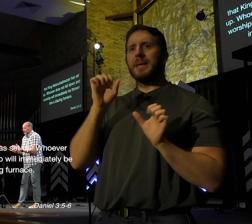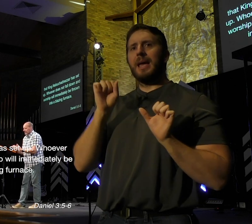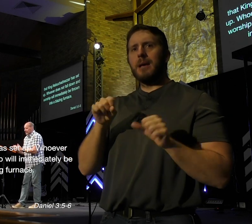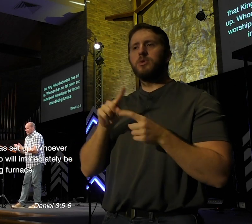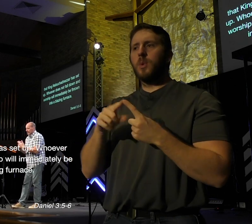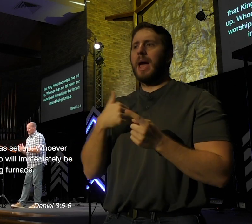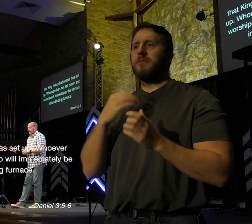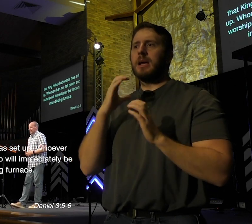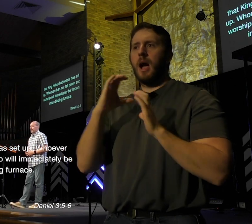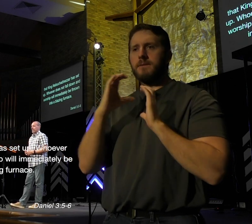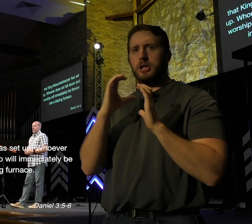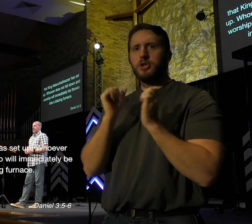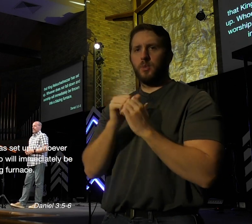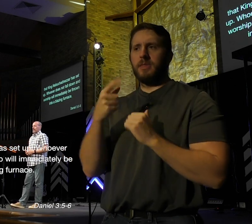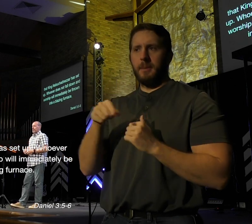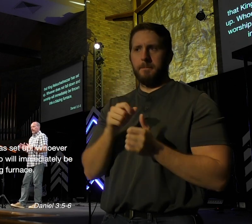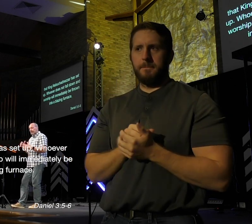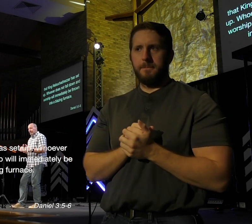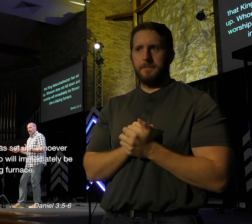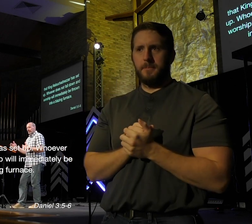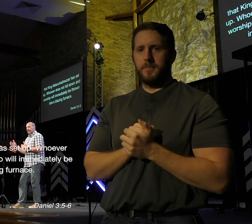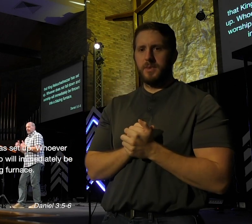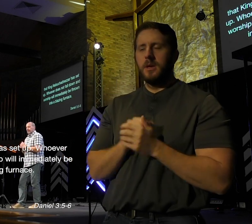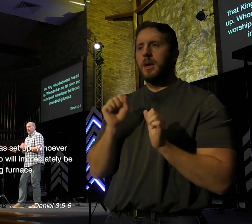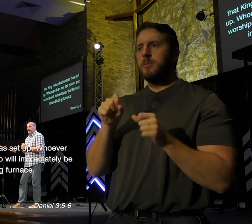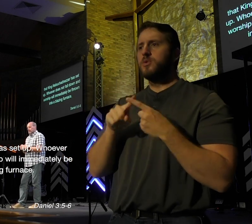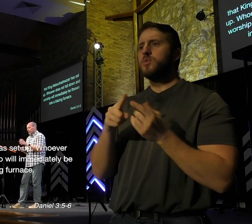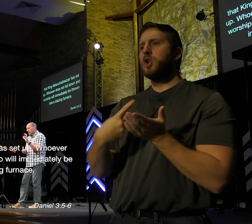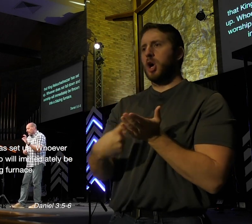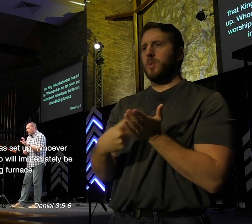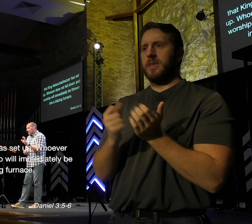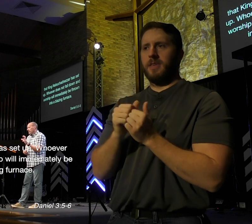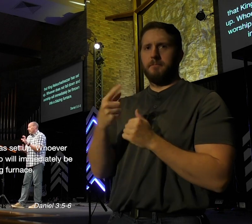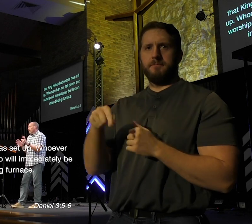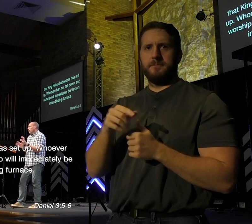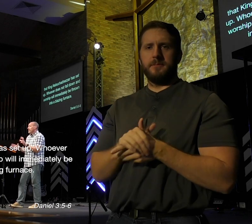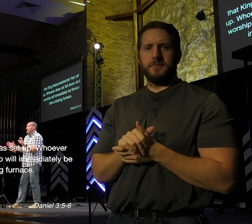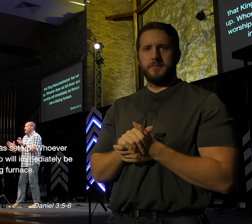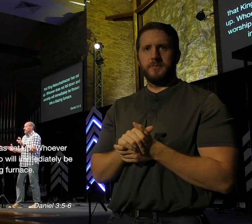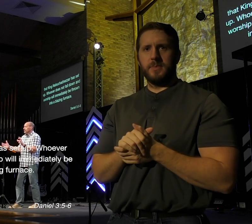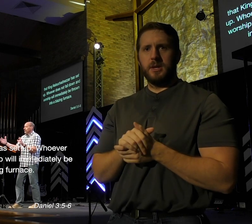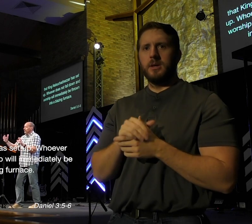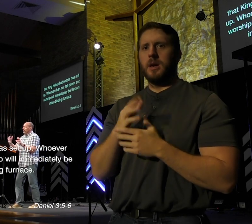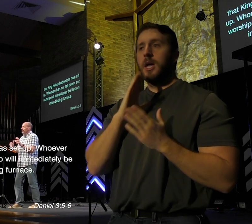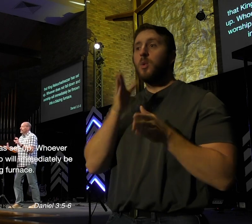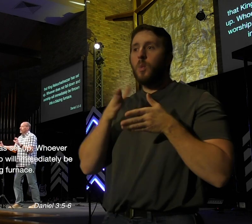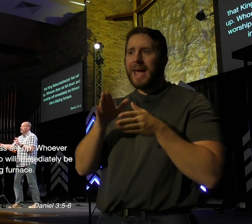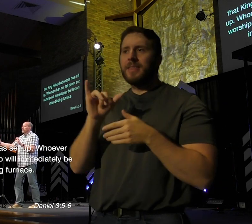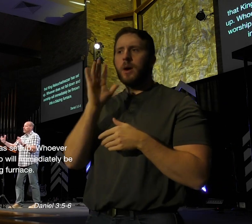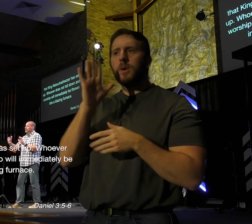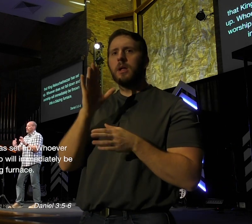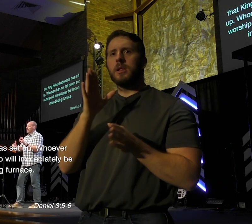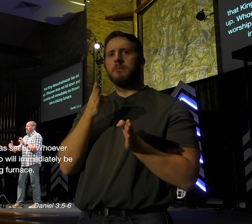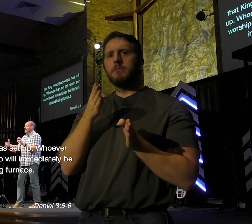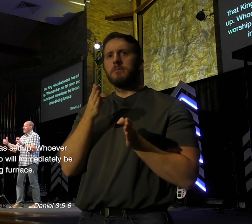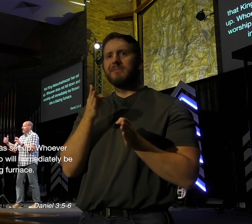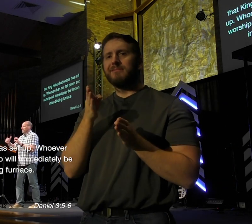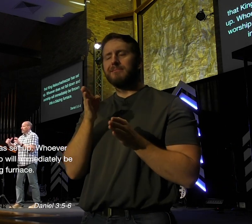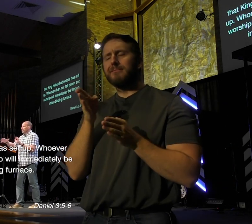you'll be able to have a conversation with them and be able to talk to them. So that in a way that is actually going to point them